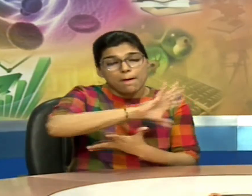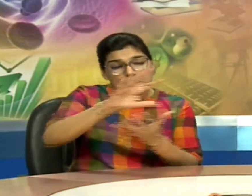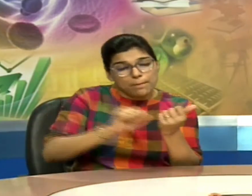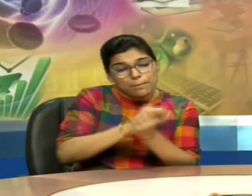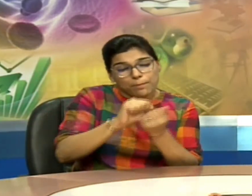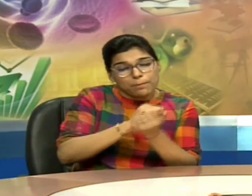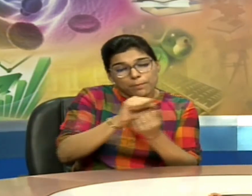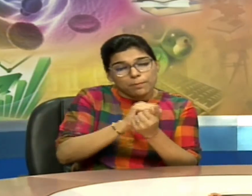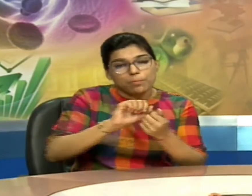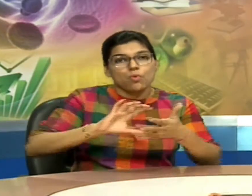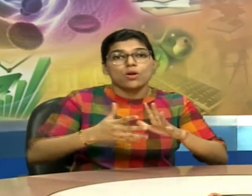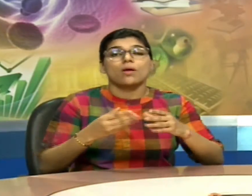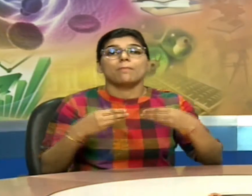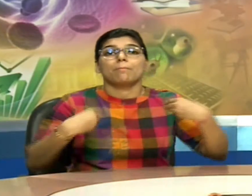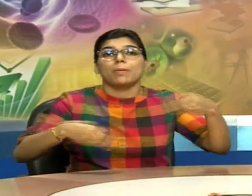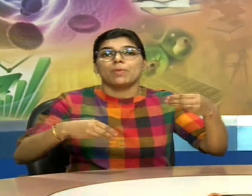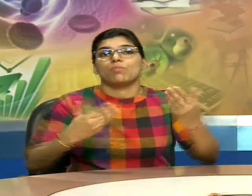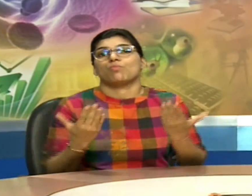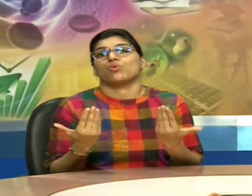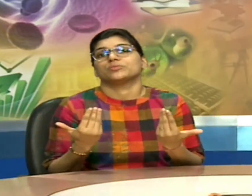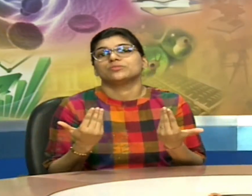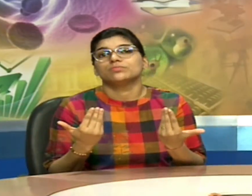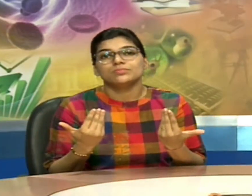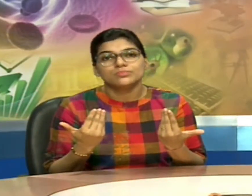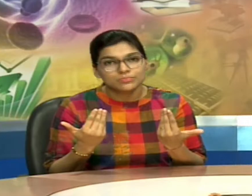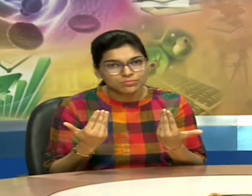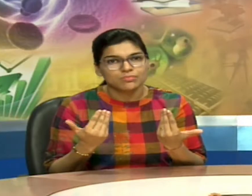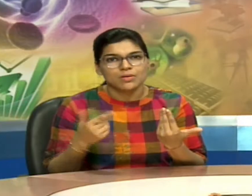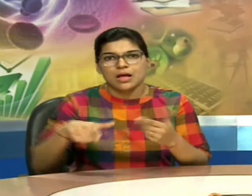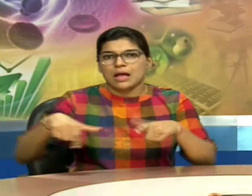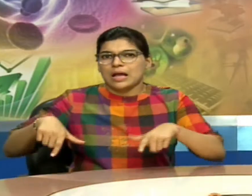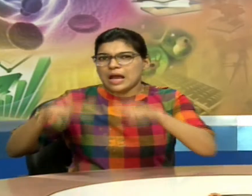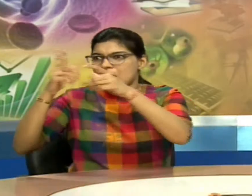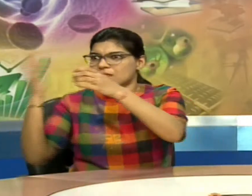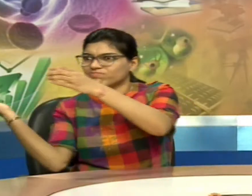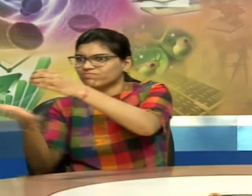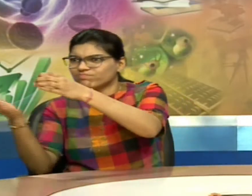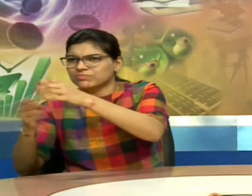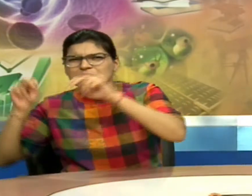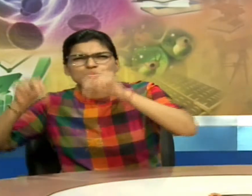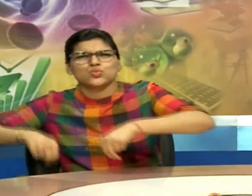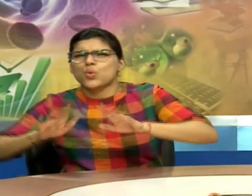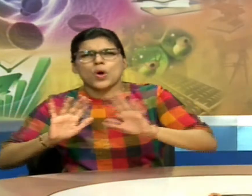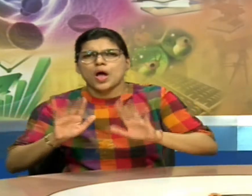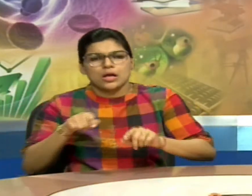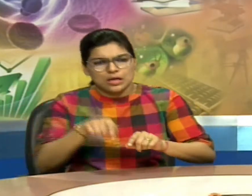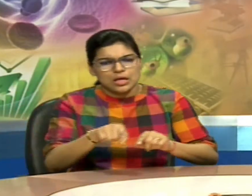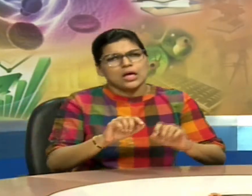and 2 barrels of oil. See how much things we can save. We